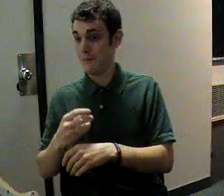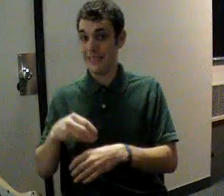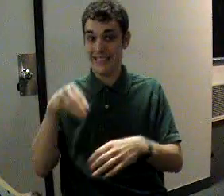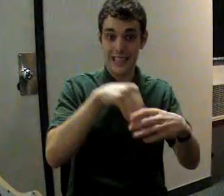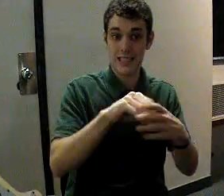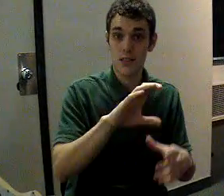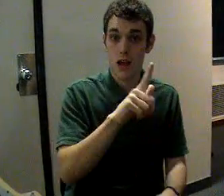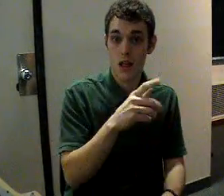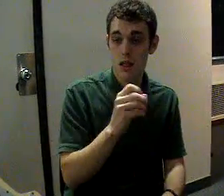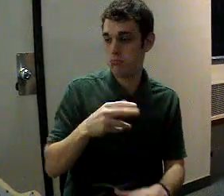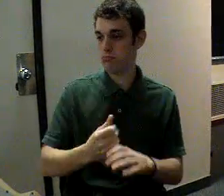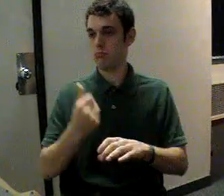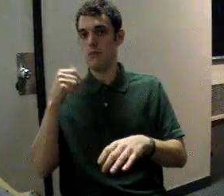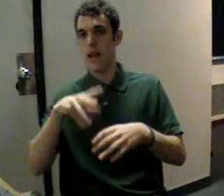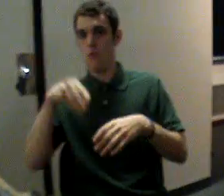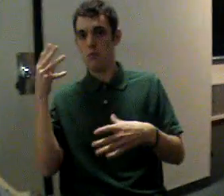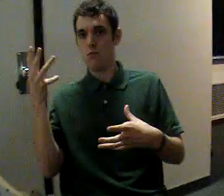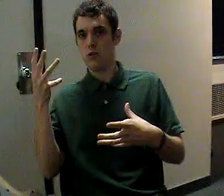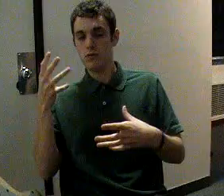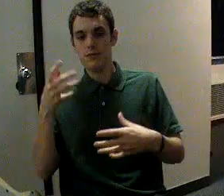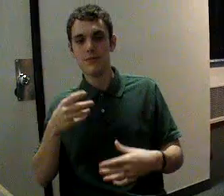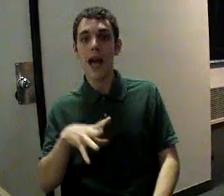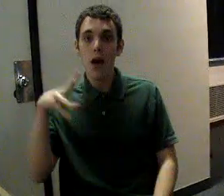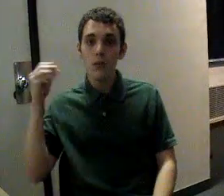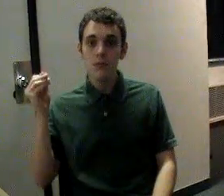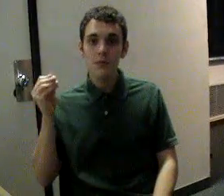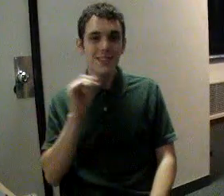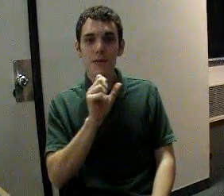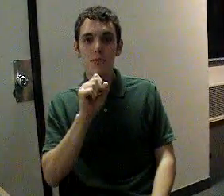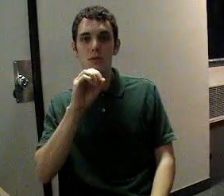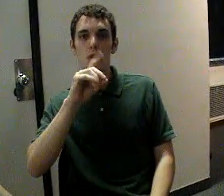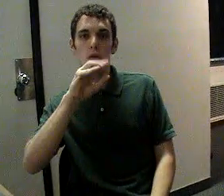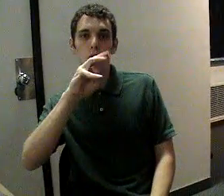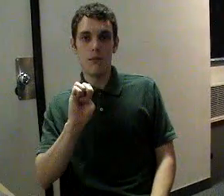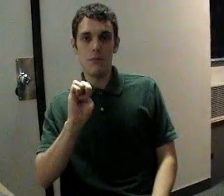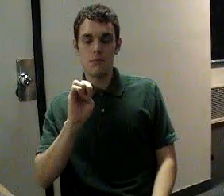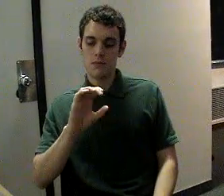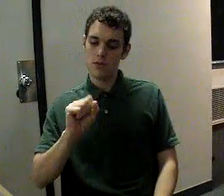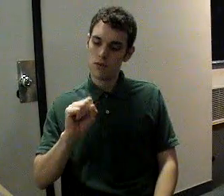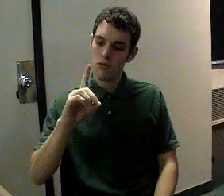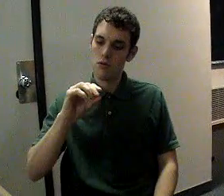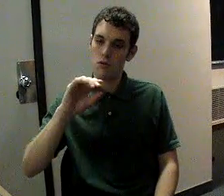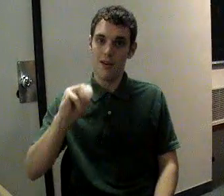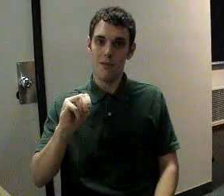Outside. So the same with like the sodium, you have more calcium outside and also the charge also. So, okay, so calcium's going to